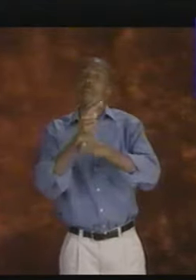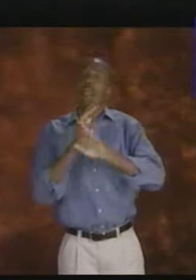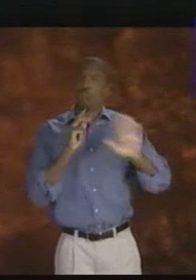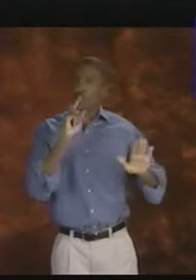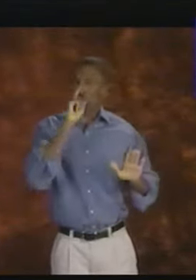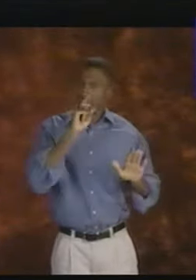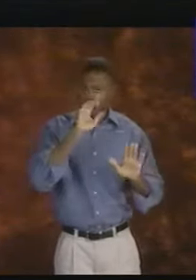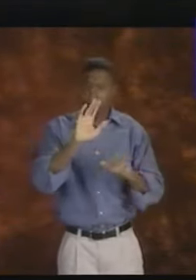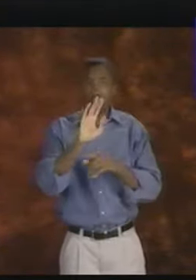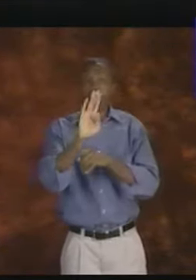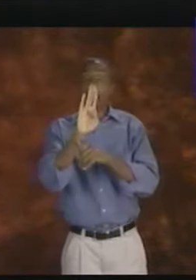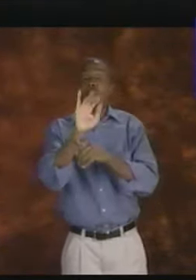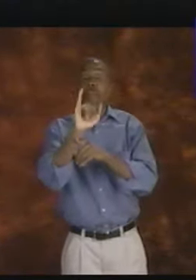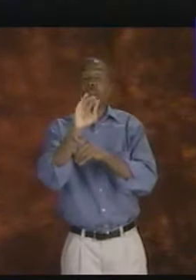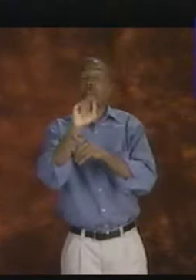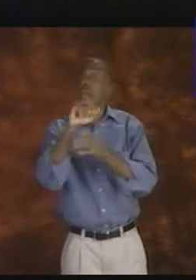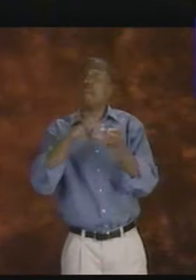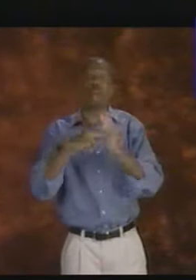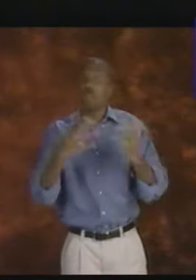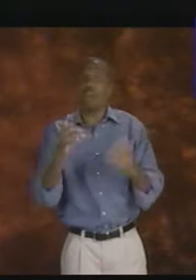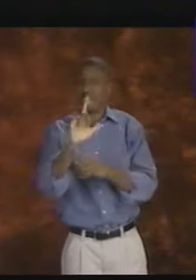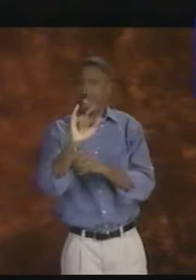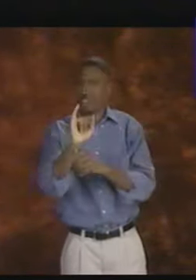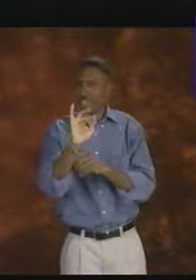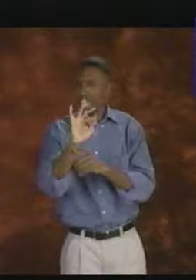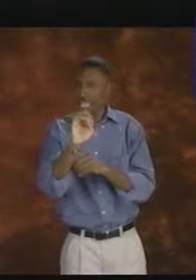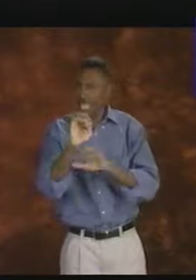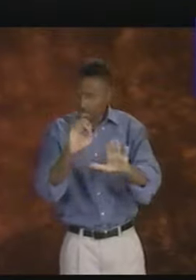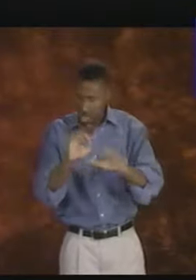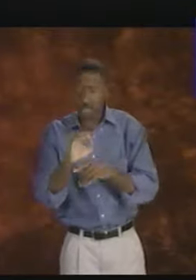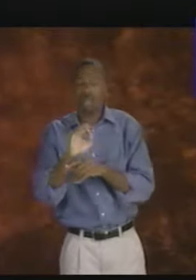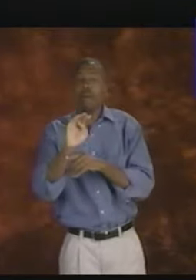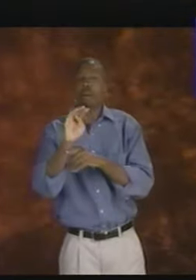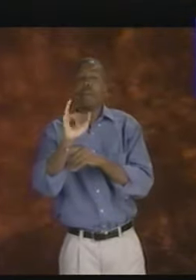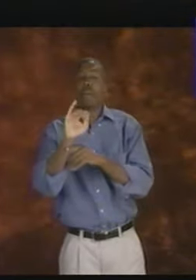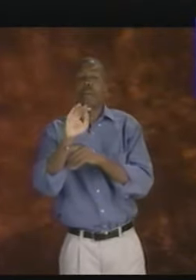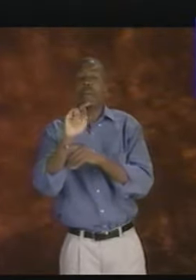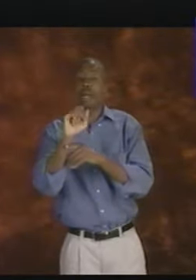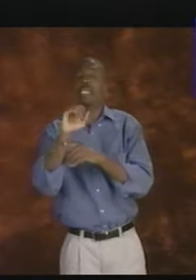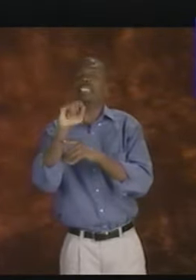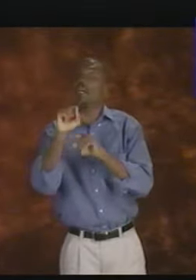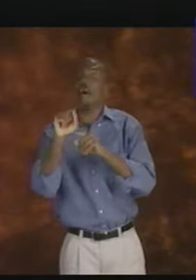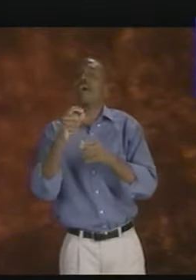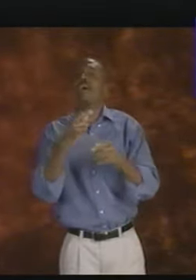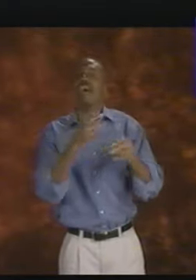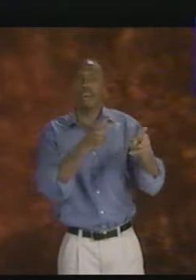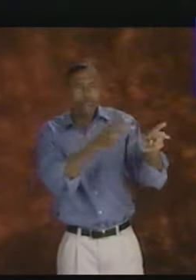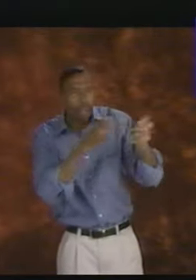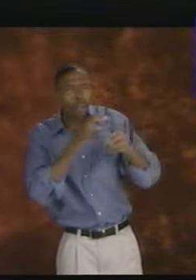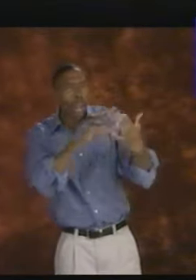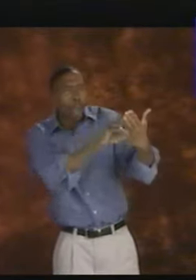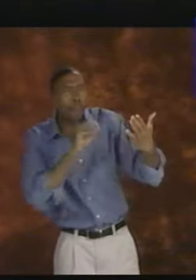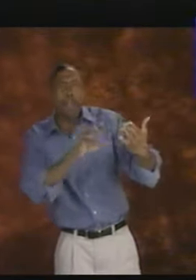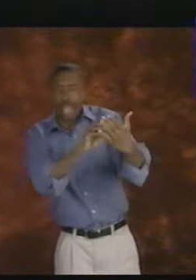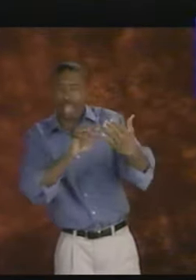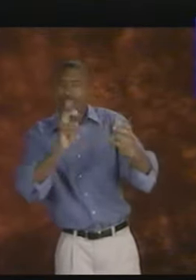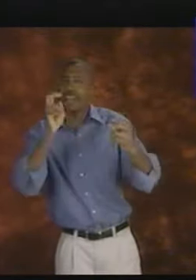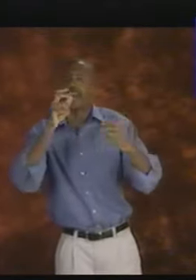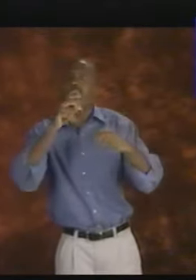order to create the stealth bomber. That's called biomimetics. Bio is from the Greek for life, and